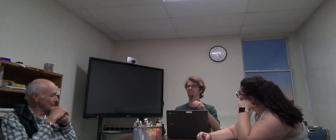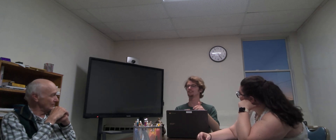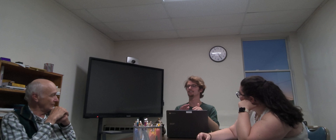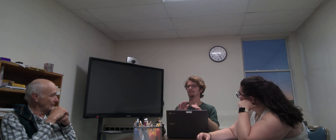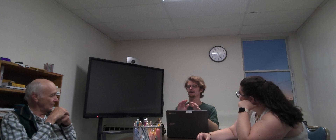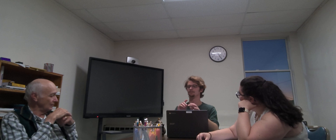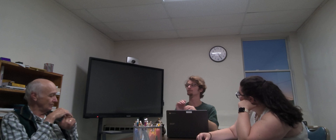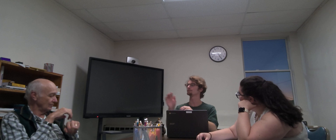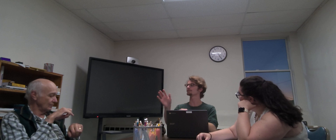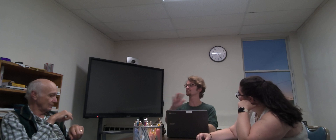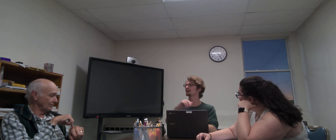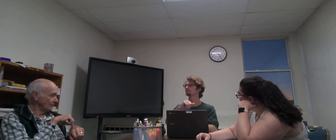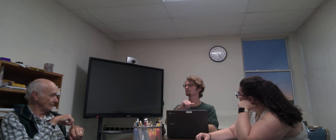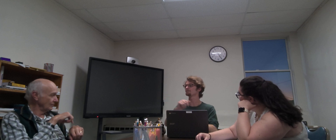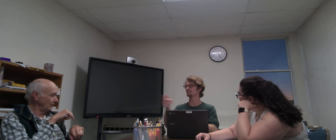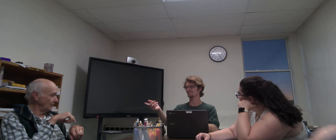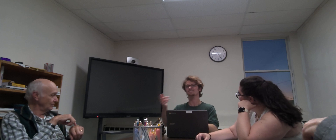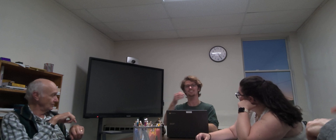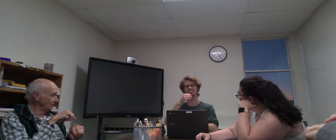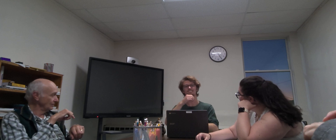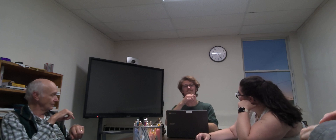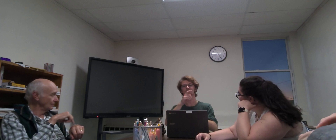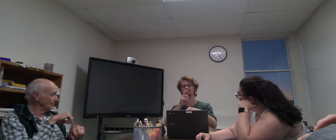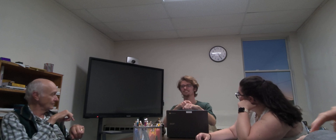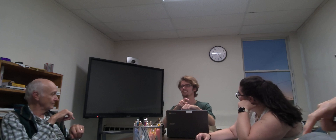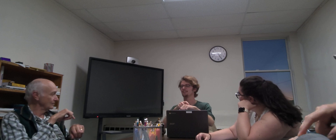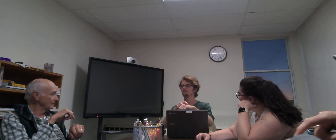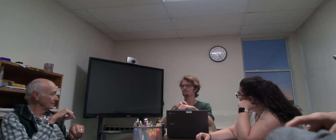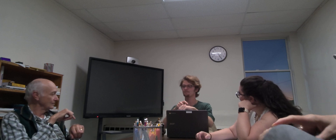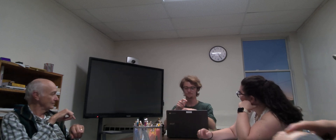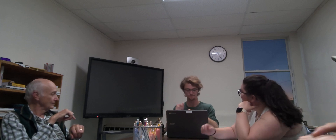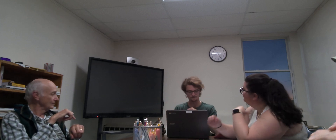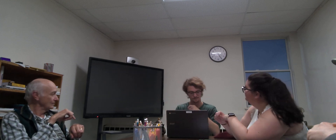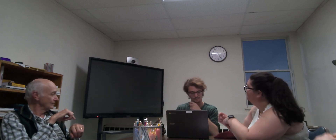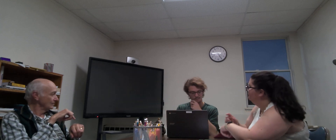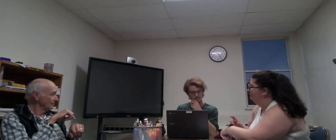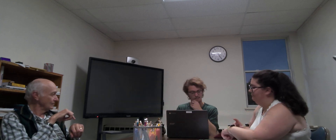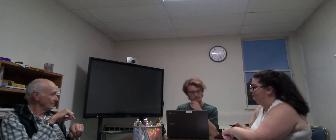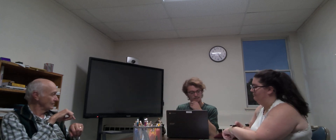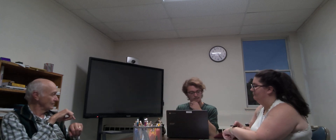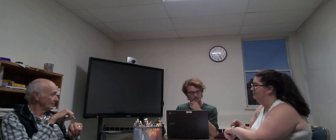done, do you remember time? Excellent, we've got time.